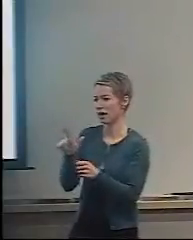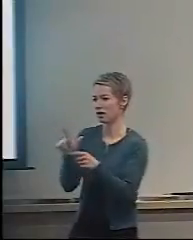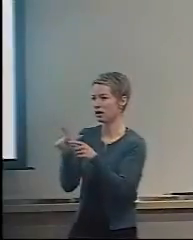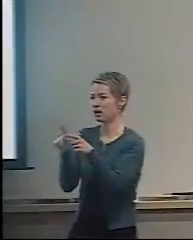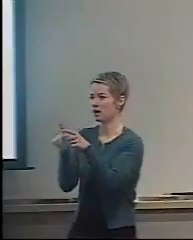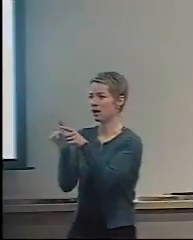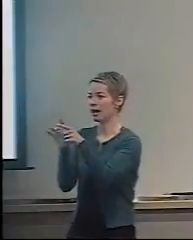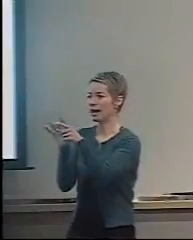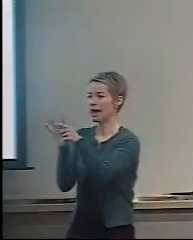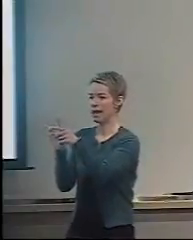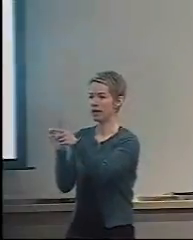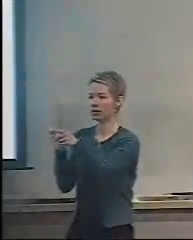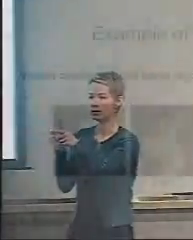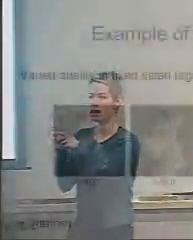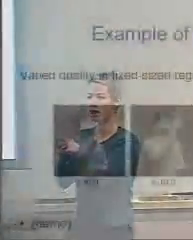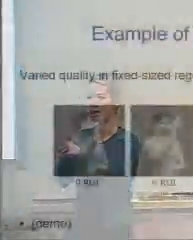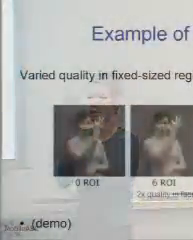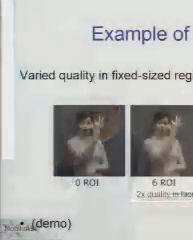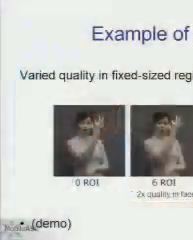9, 8.